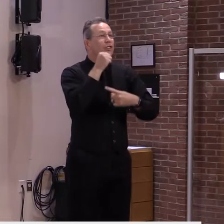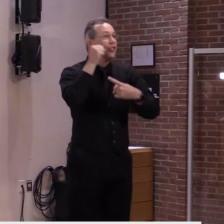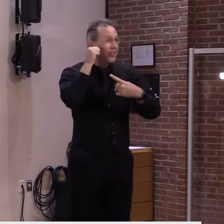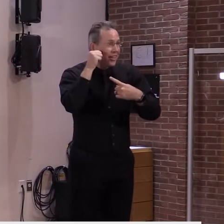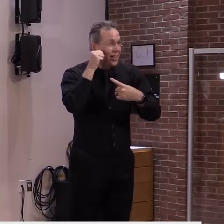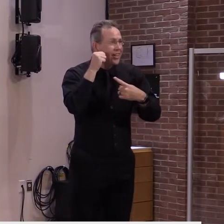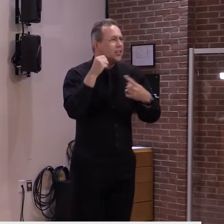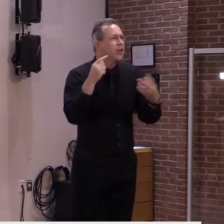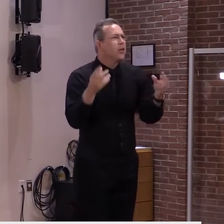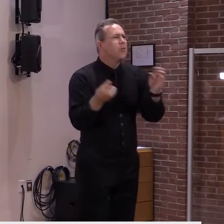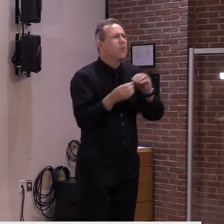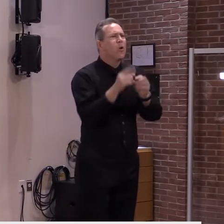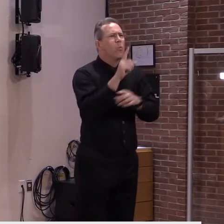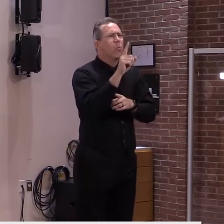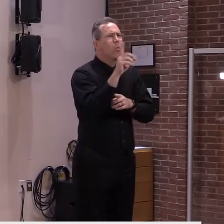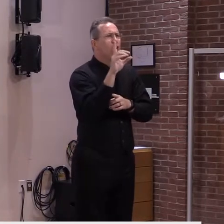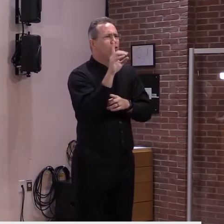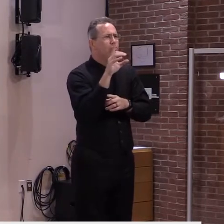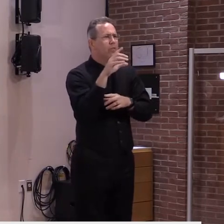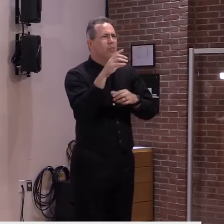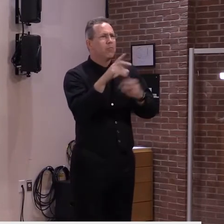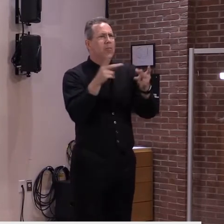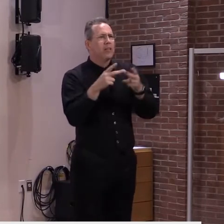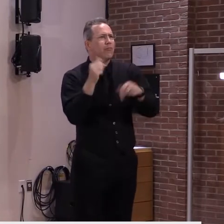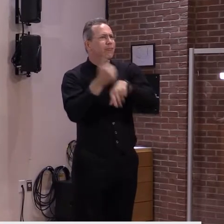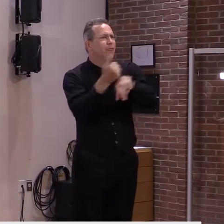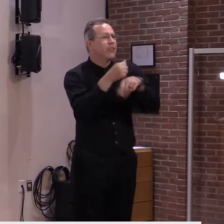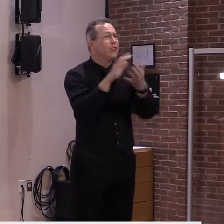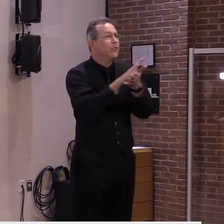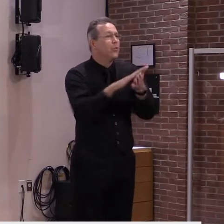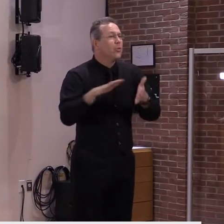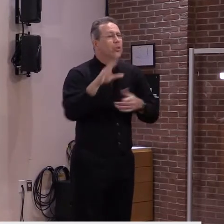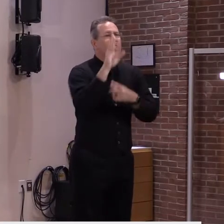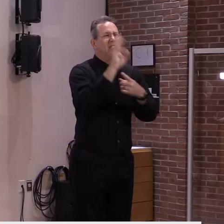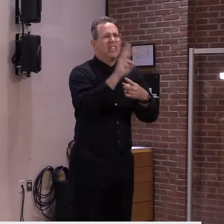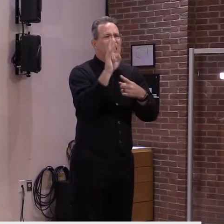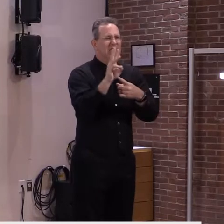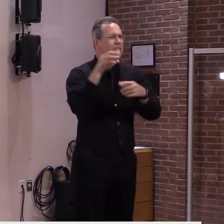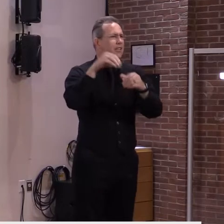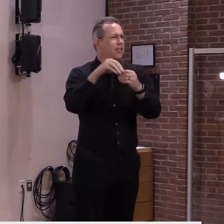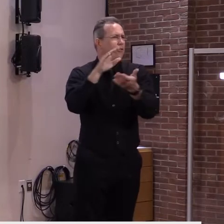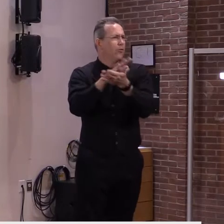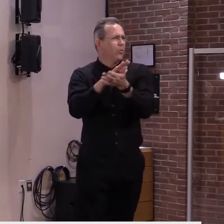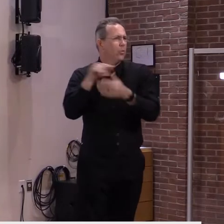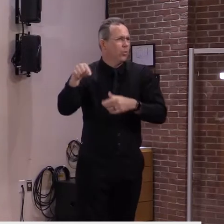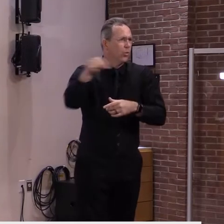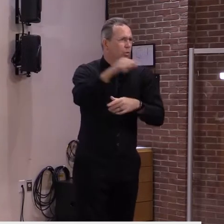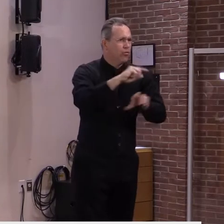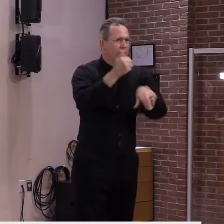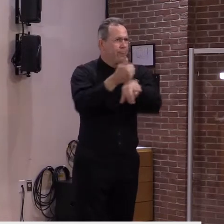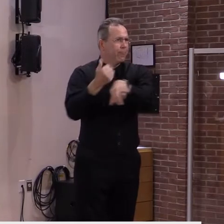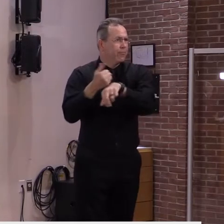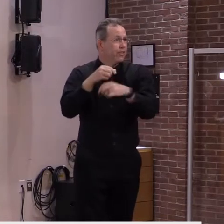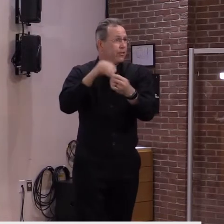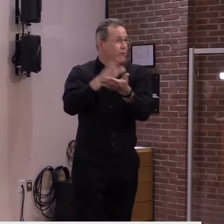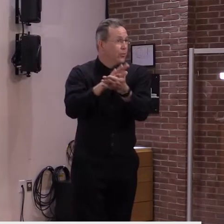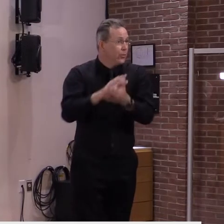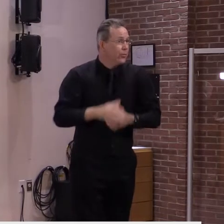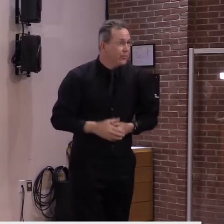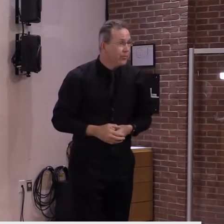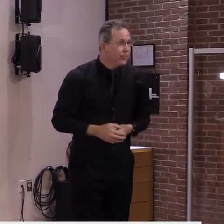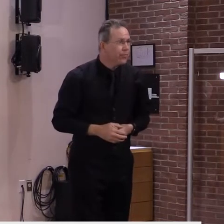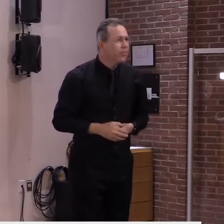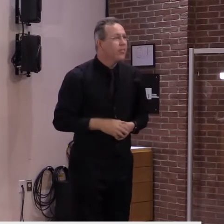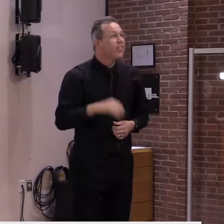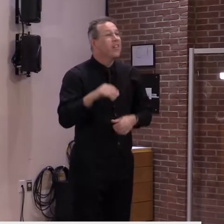scheduled. 66 of them are in schools. As a reminder, families and children in this age group will be eligible